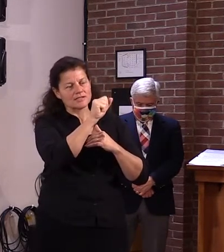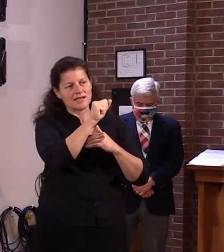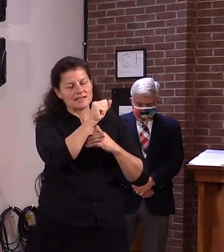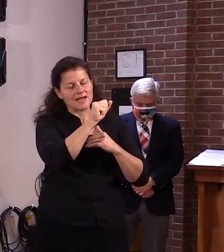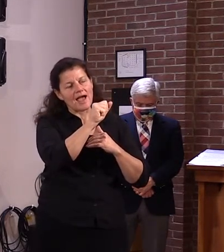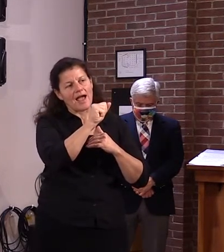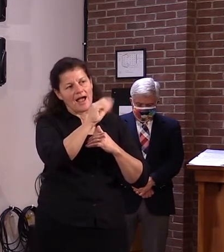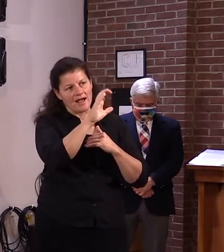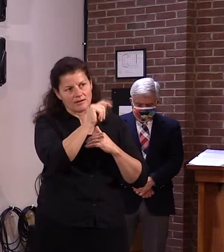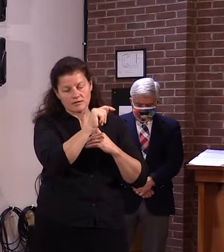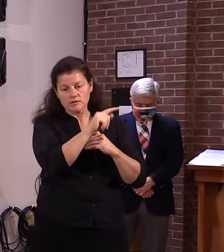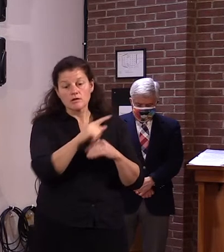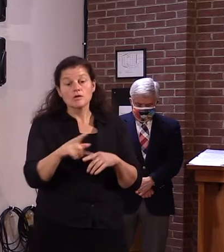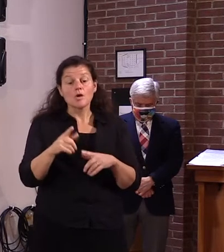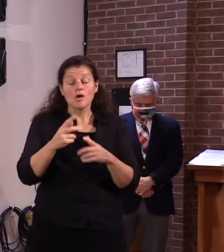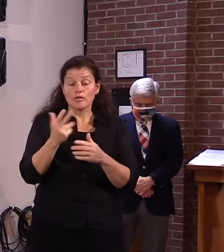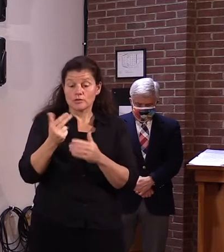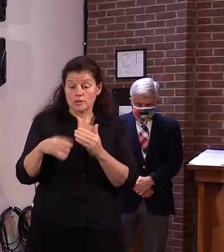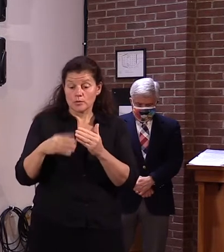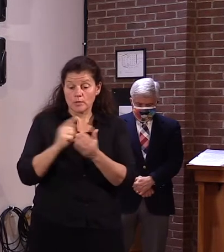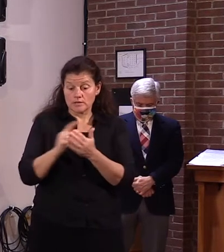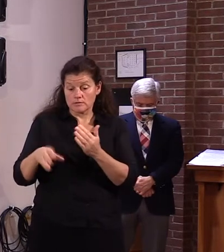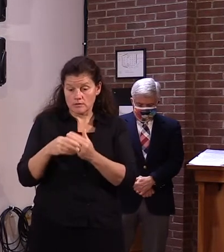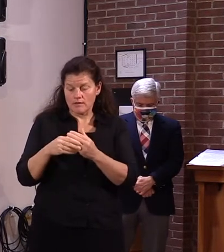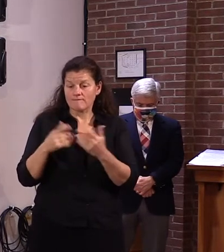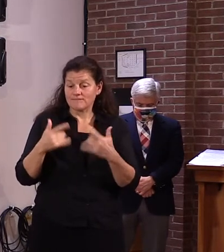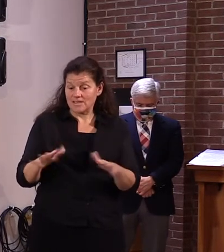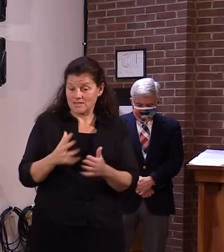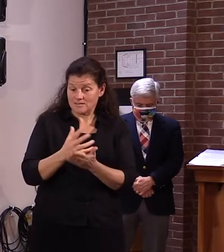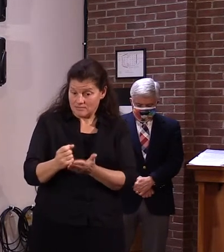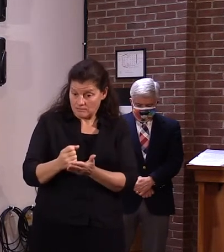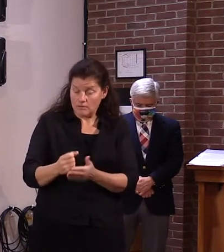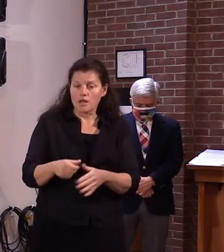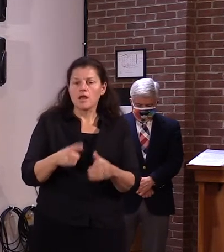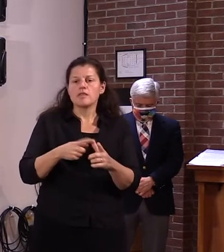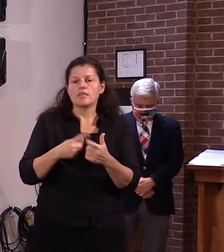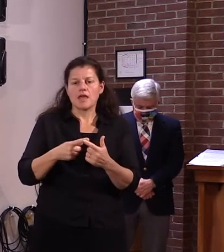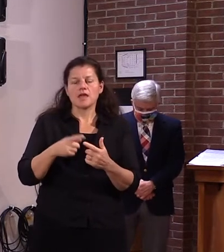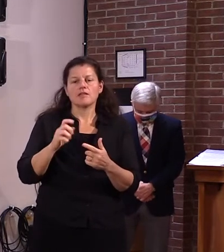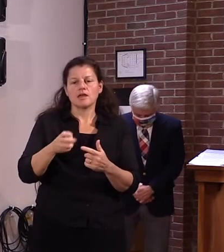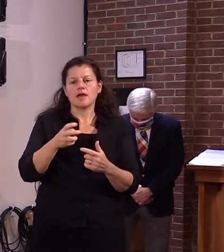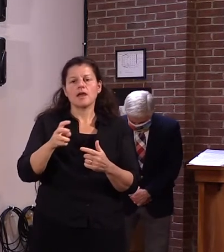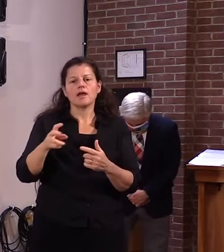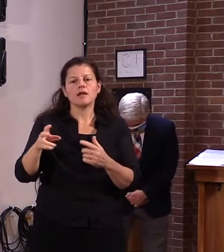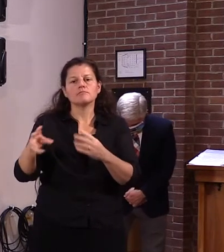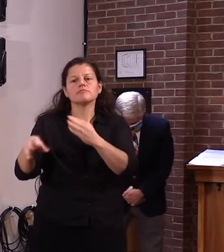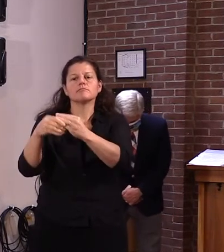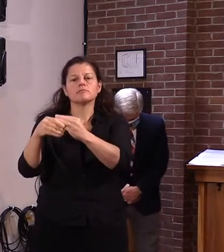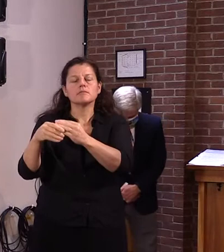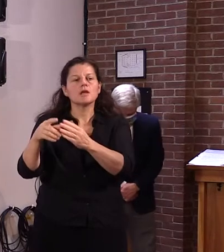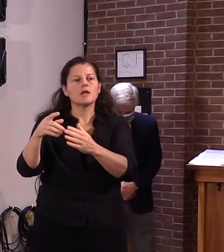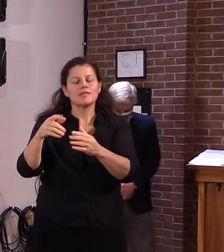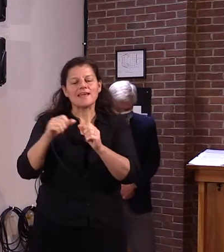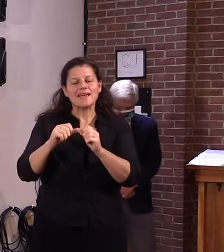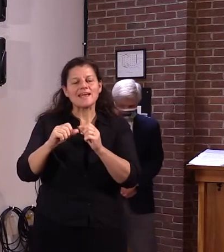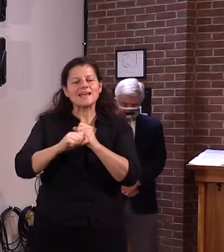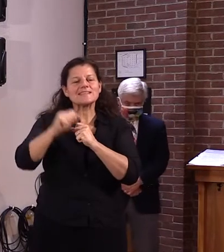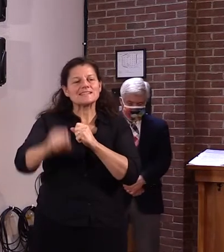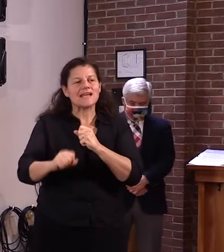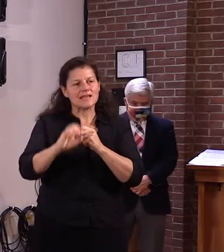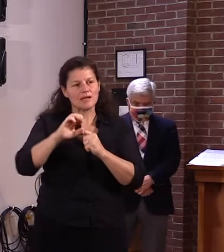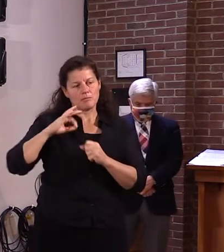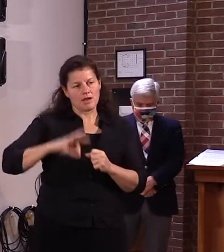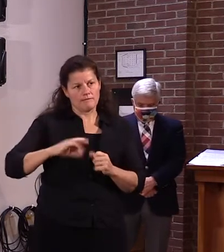the 13 weeks of PEUC, they move on to the extended benefits program. And the